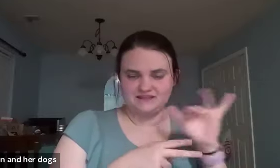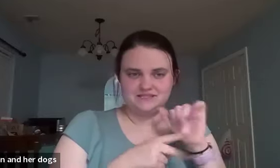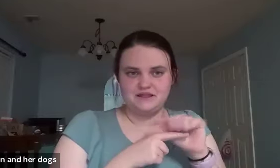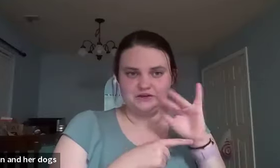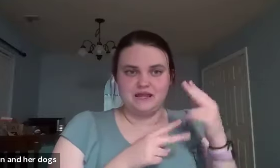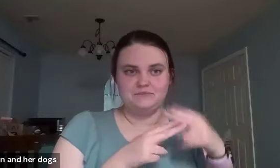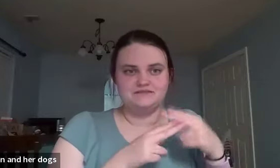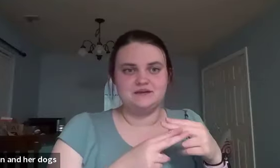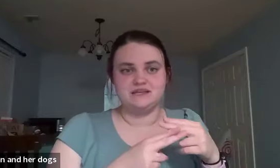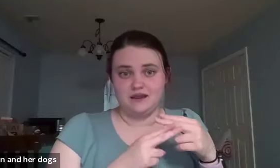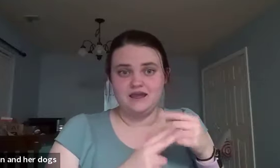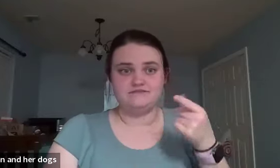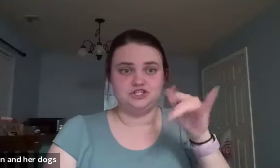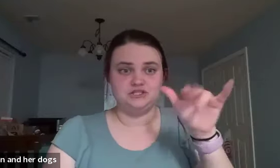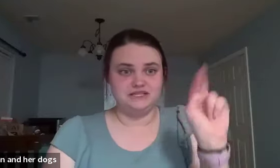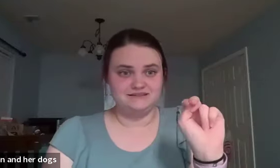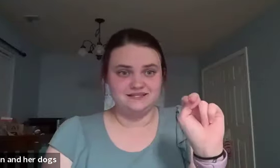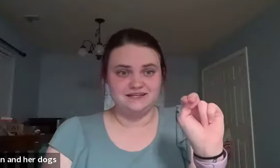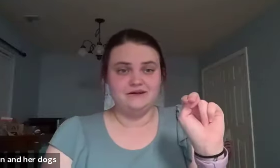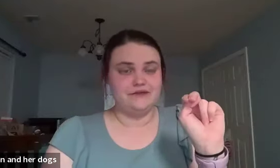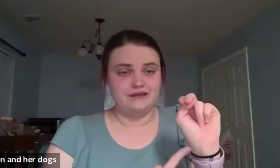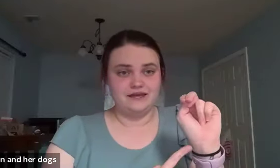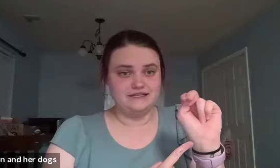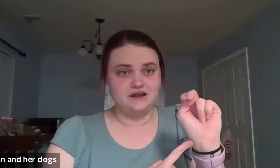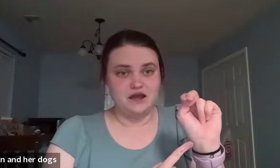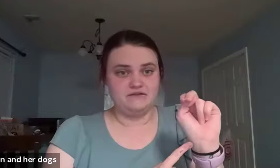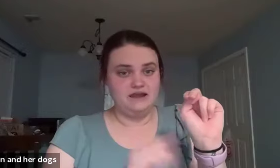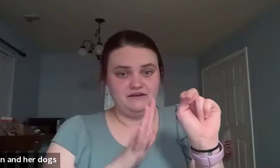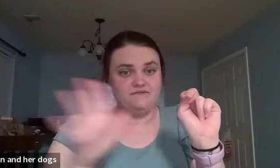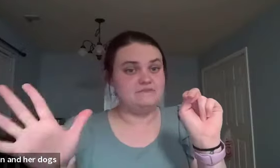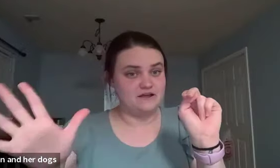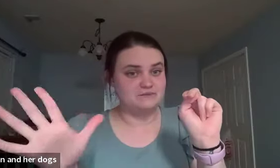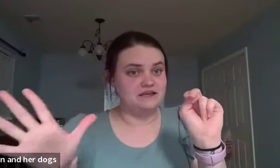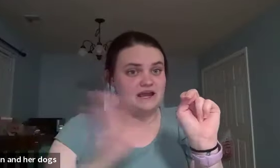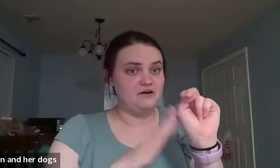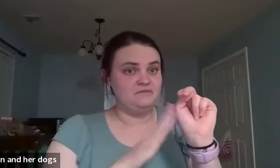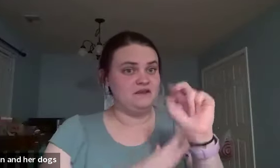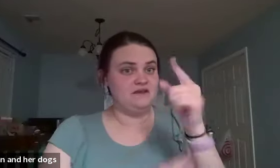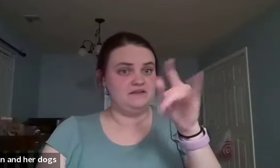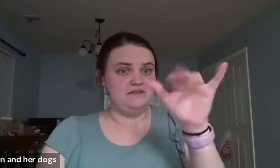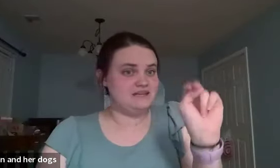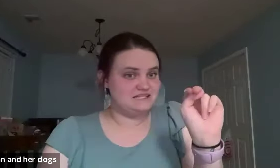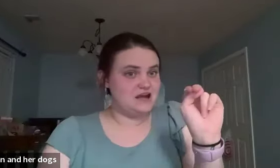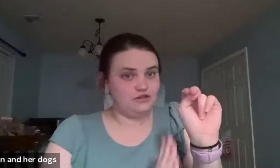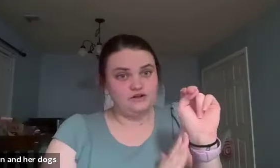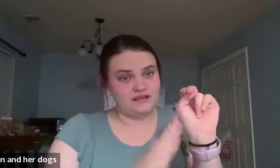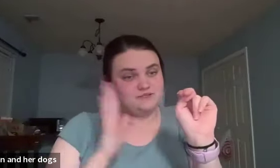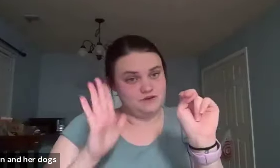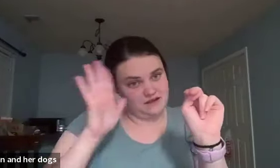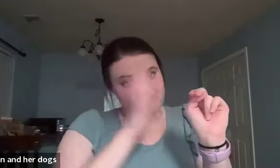practice spelling your name enough times, like I have Jillian, that is not, if I'm spelling it out, that does not look like I'm spelling out